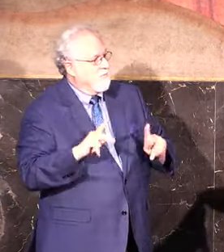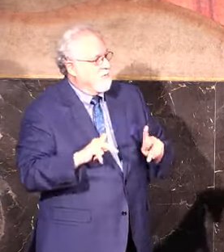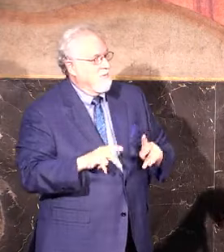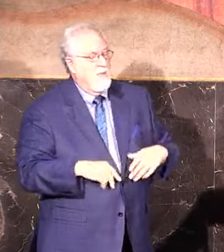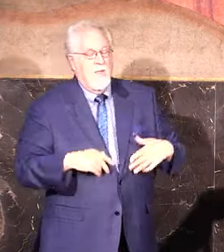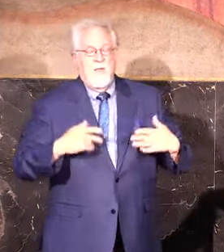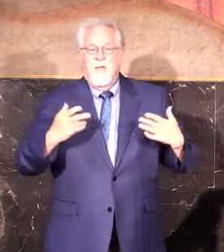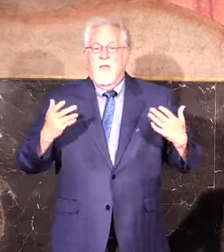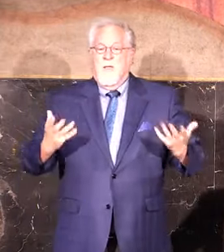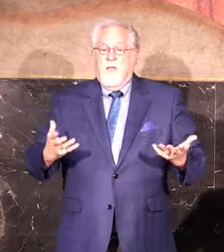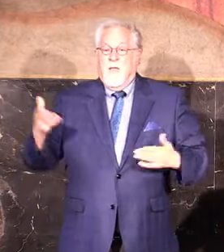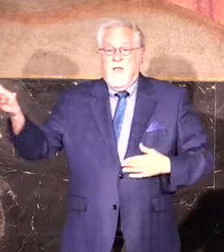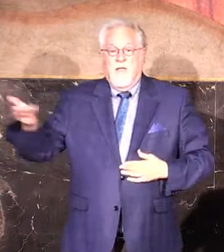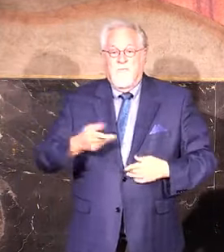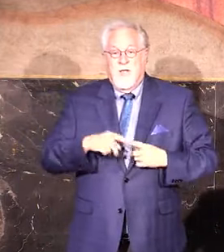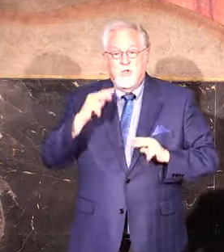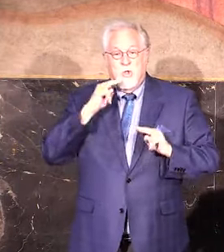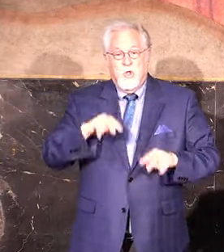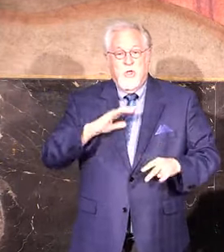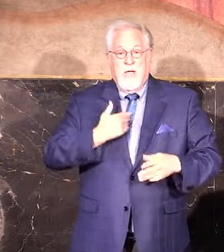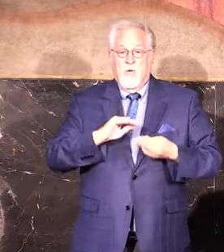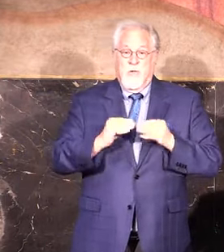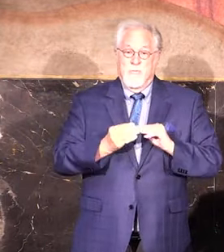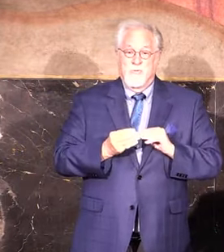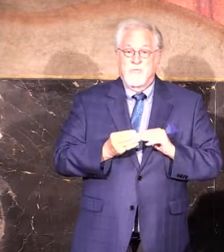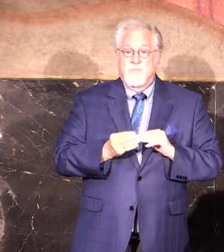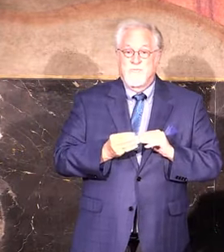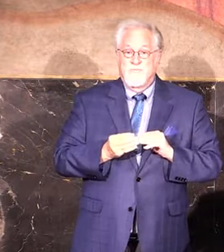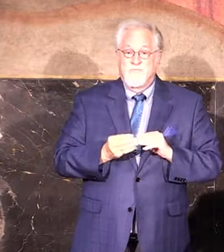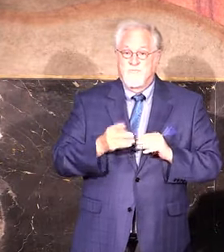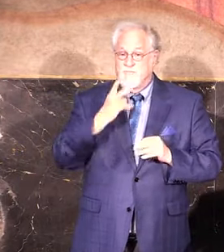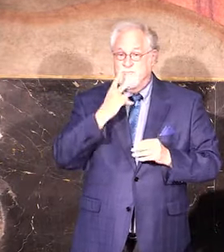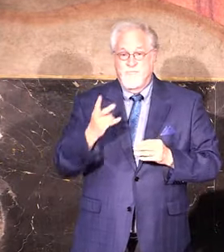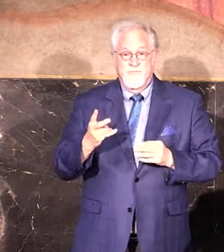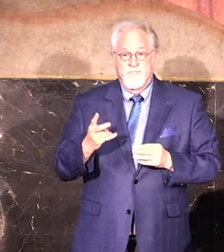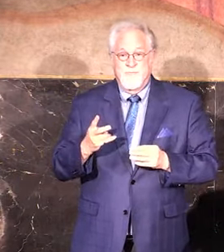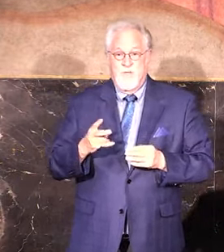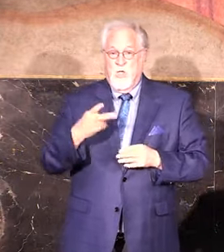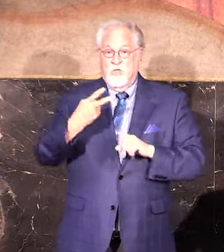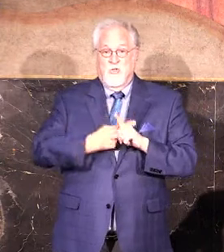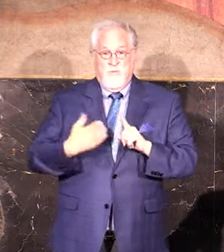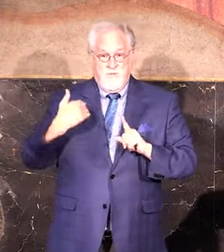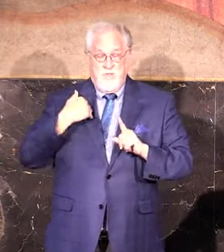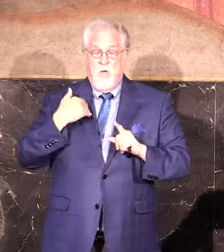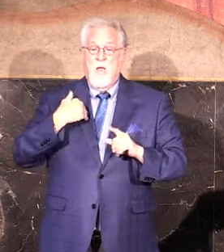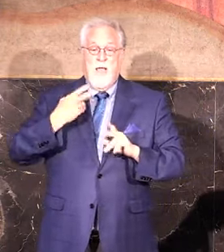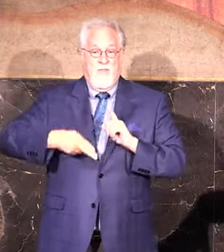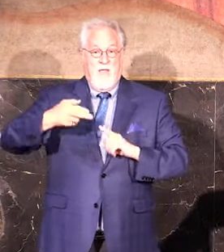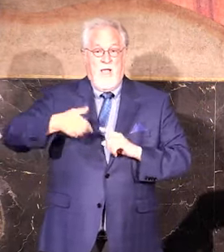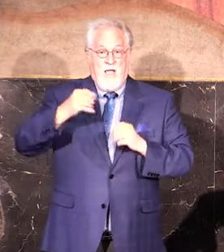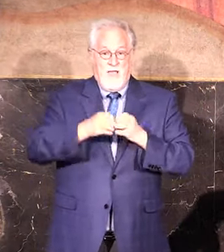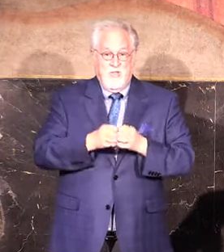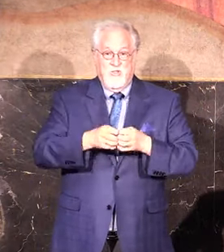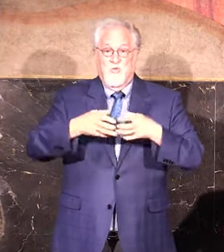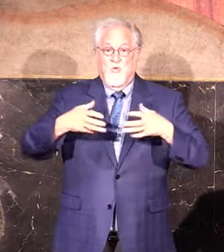Well, I would invite them to look at our numbers and see that while 2 months ago we had the highest growth